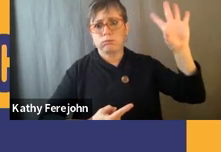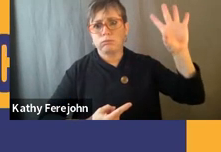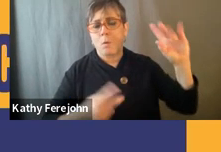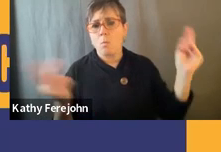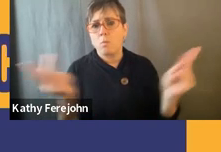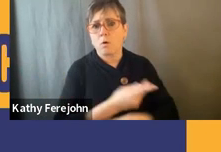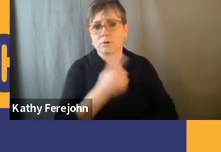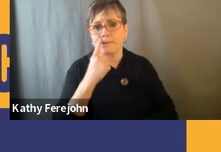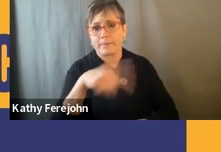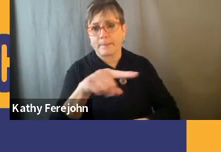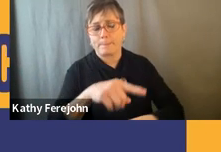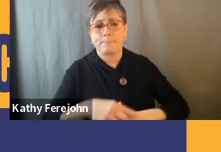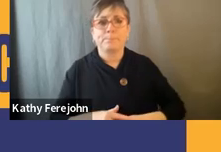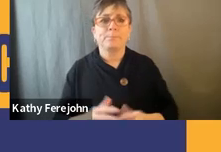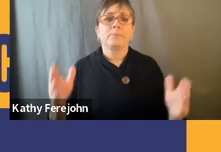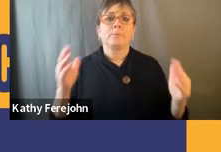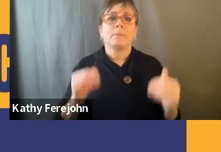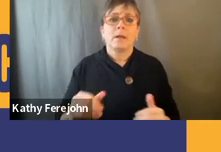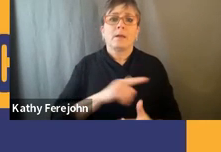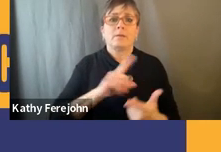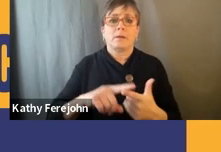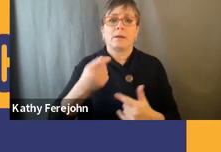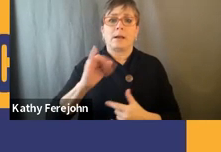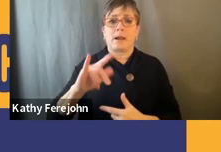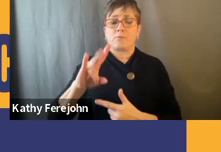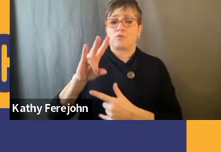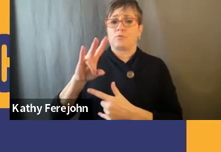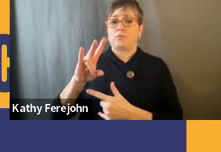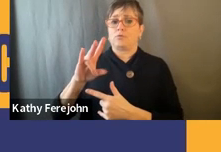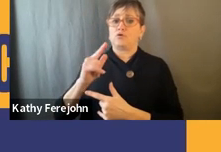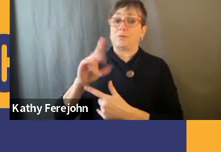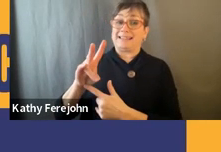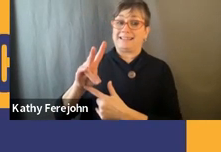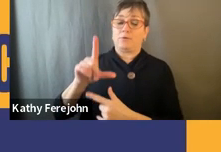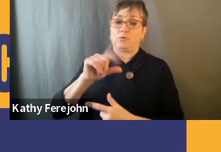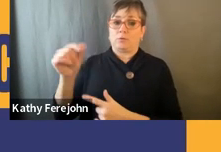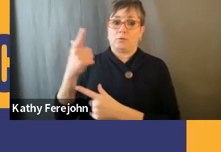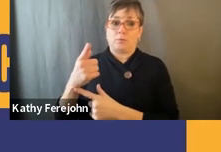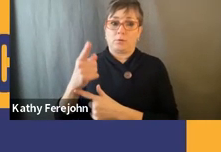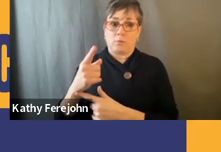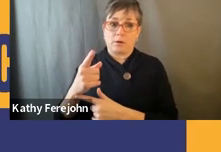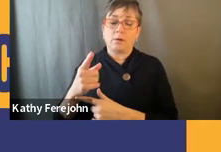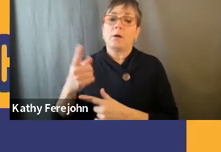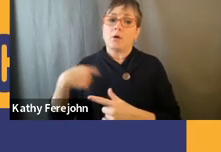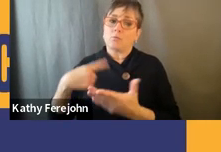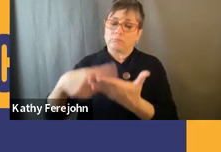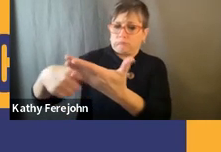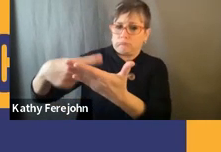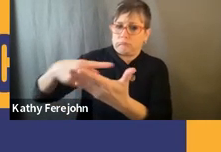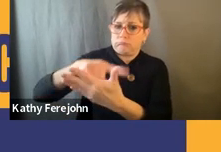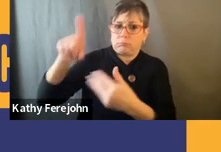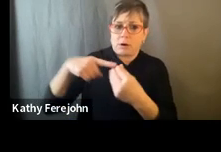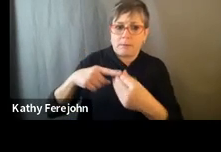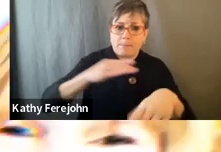of 2021, the Legislative Disability Caucus convened to discuss employment issues relating to barriers, successes, and